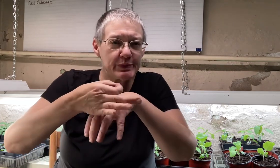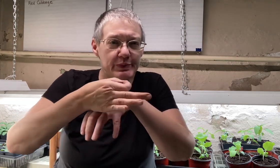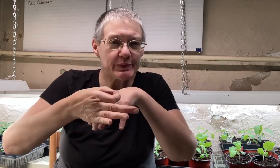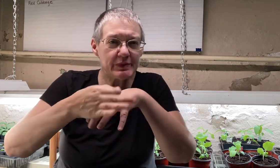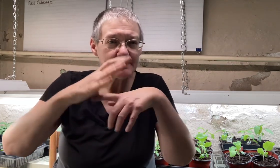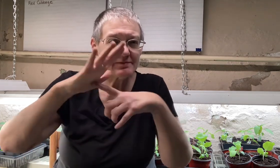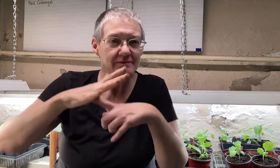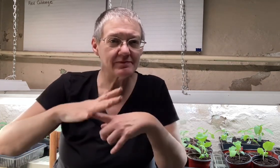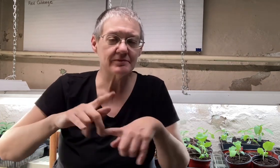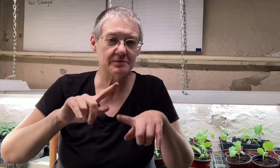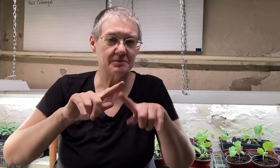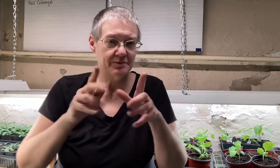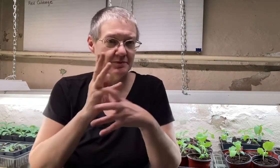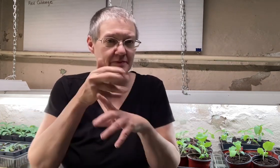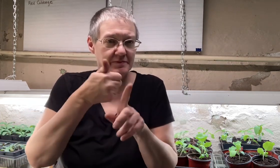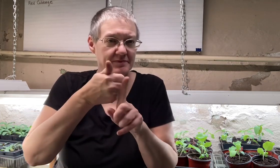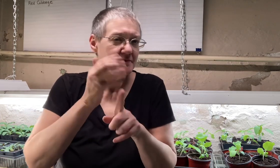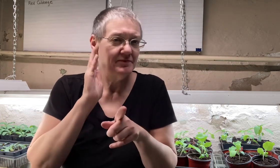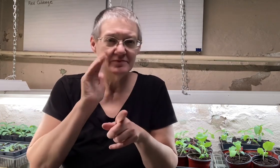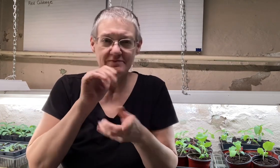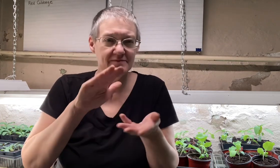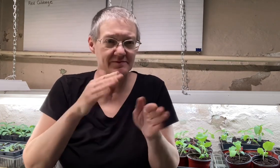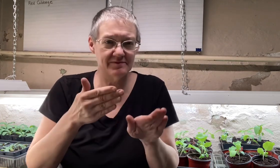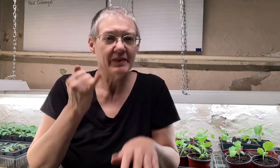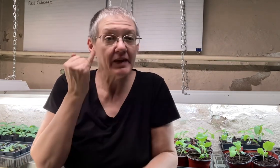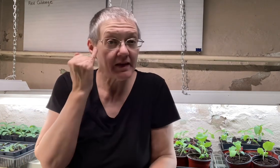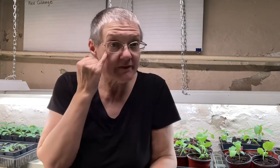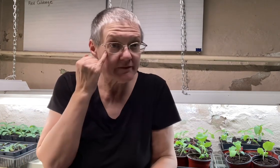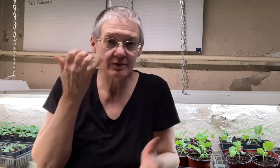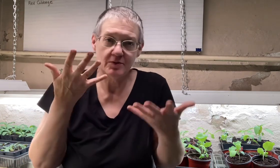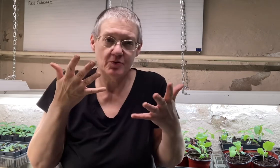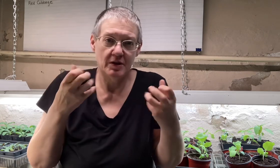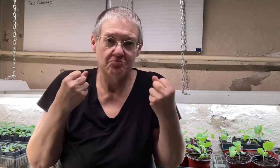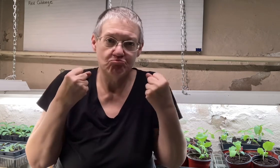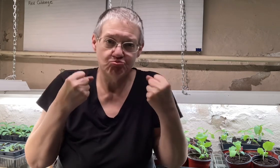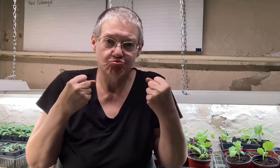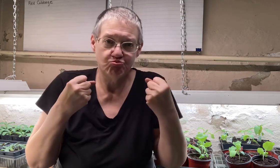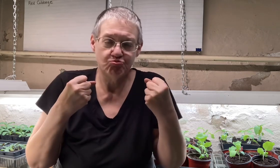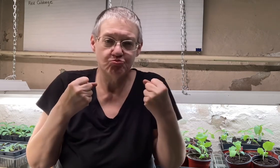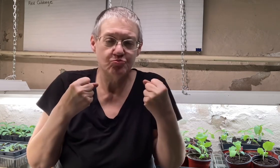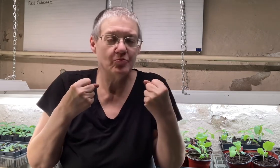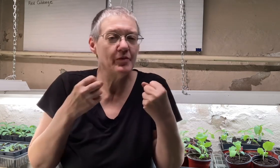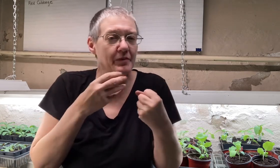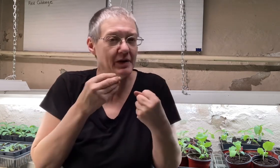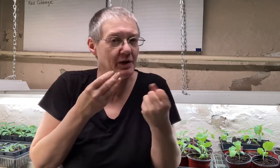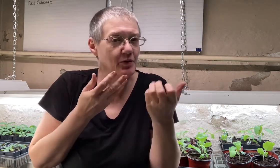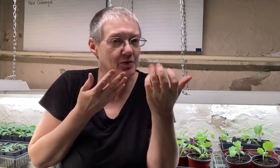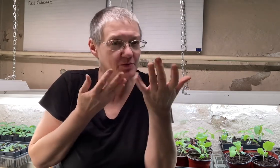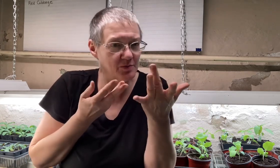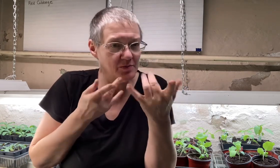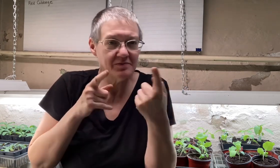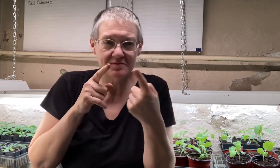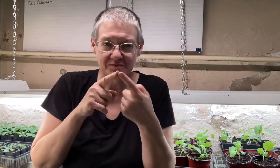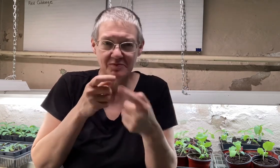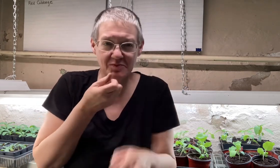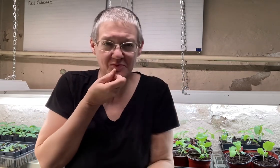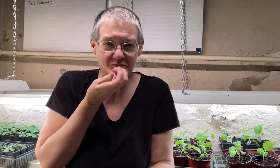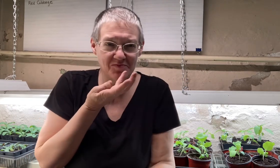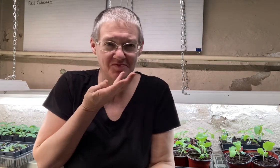put pinprick holes in the leaves, but the plant itself won't die if it's big and strong. And I have to make